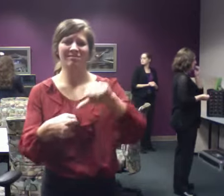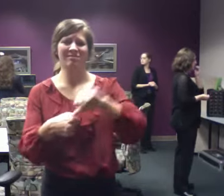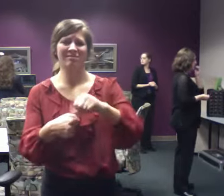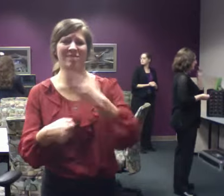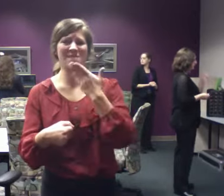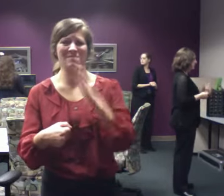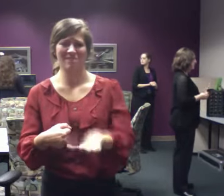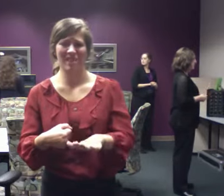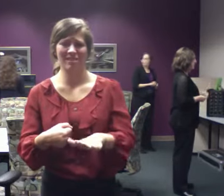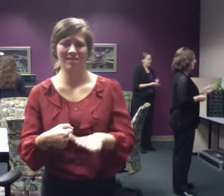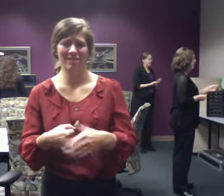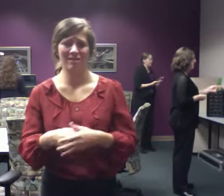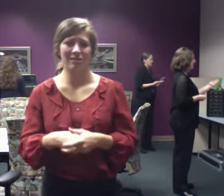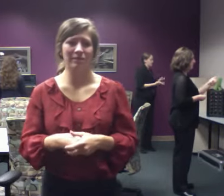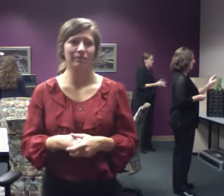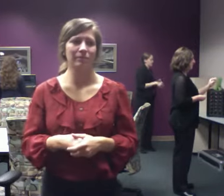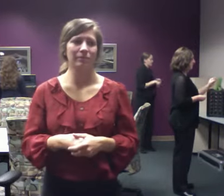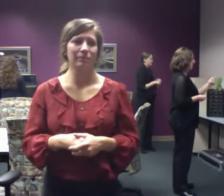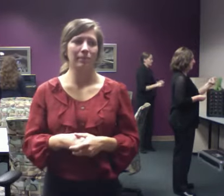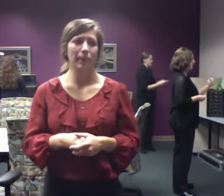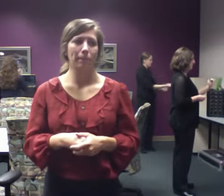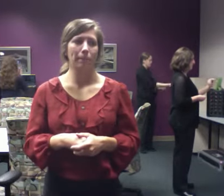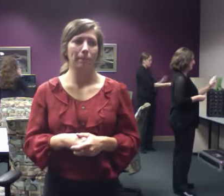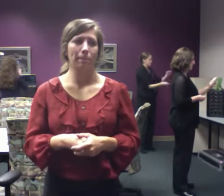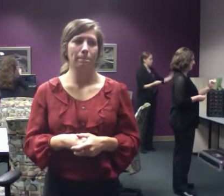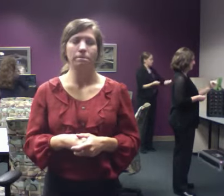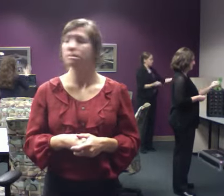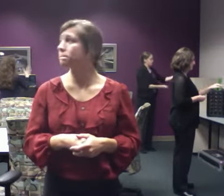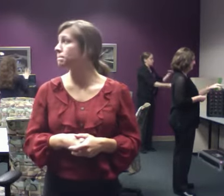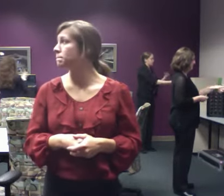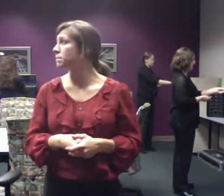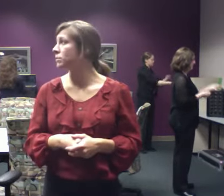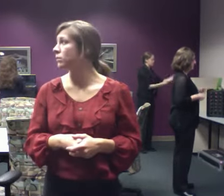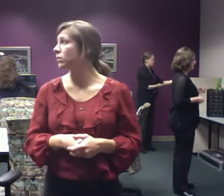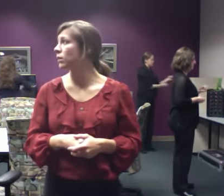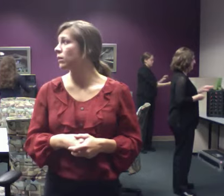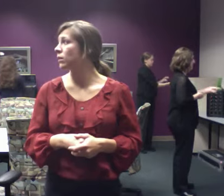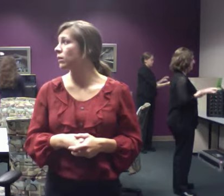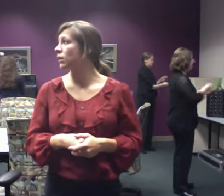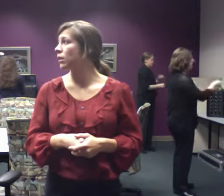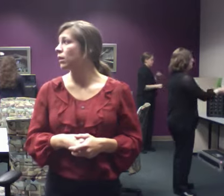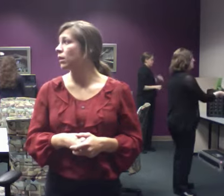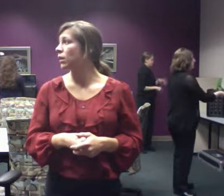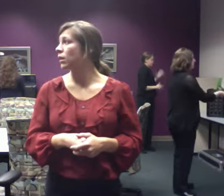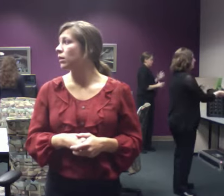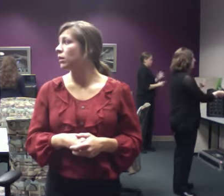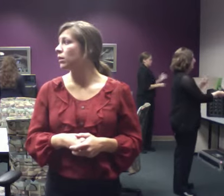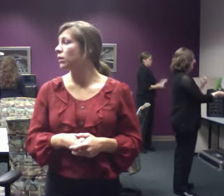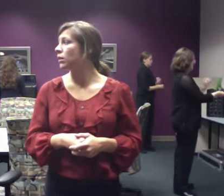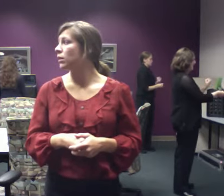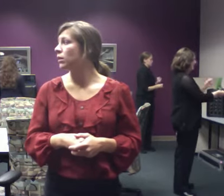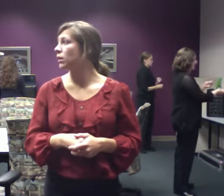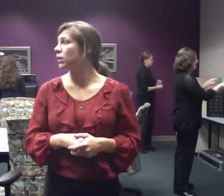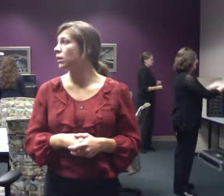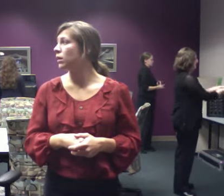But there again, don't like it, try and rebel funds. So that relationship between Eastern Germany and part of Eastern Europe and the Soviet Union